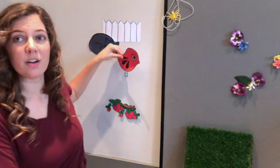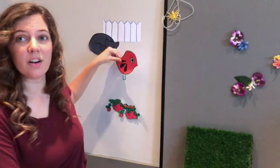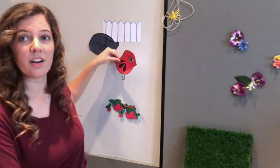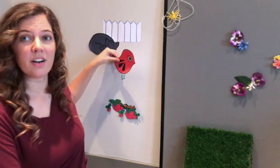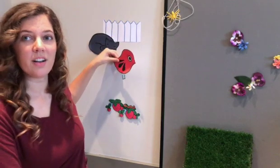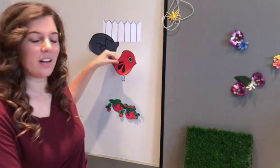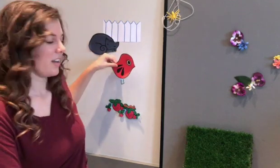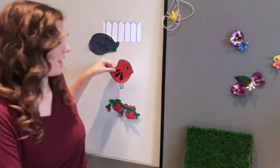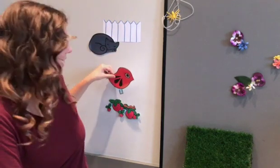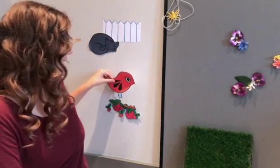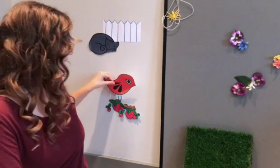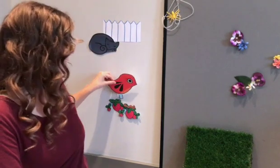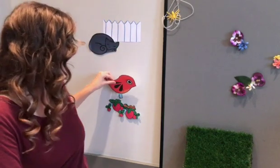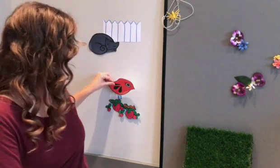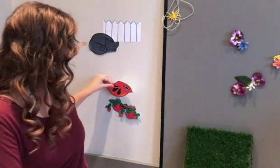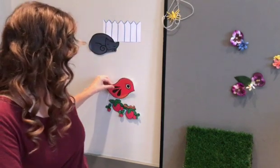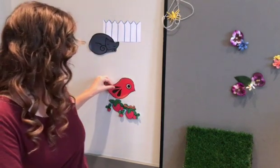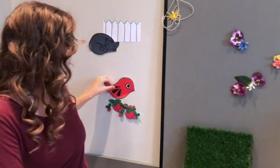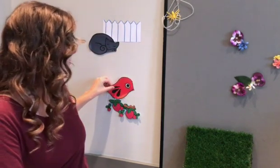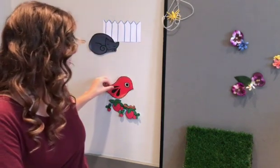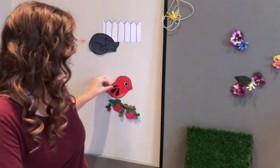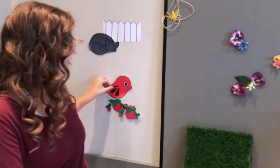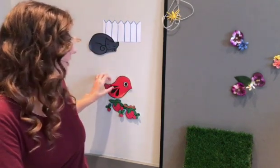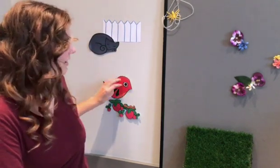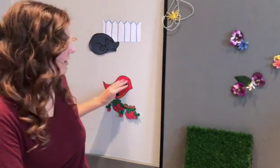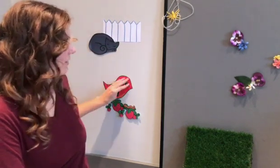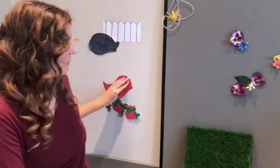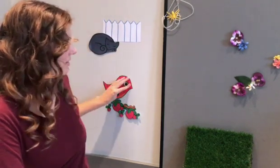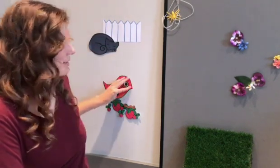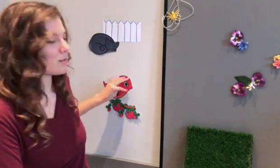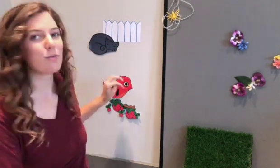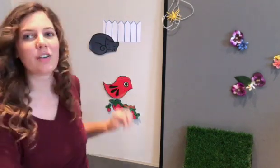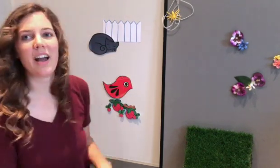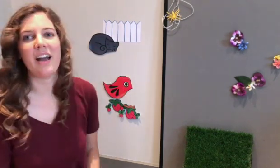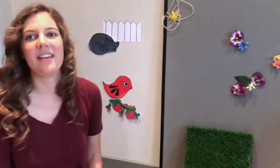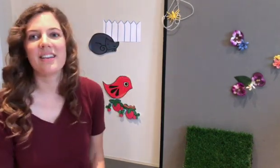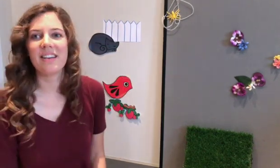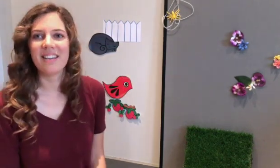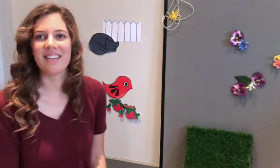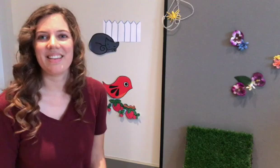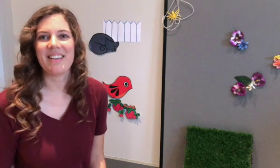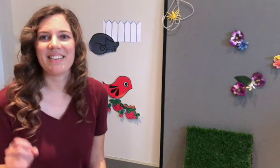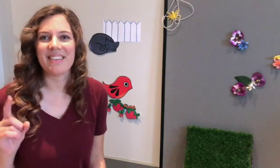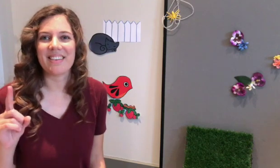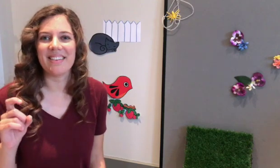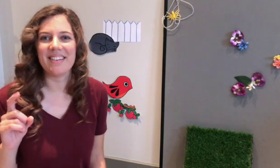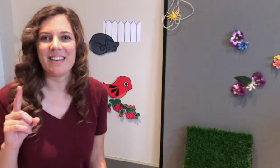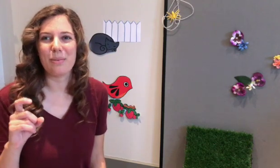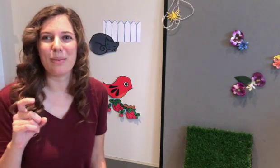over, and into the garden with his friend, the early